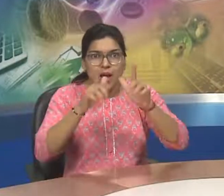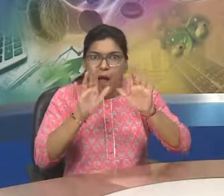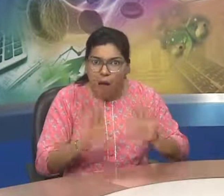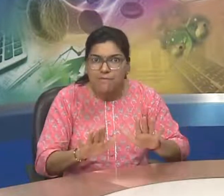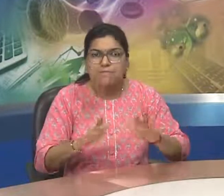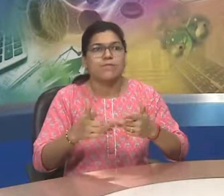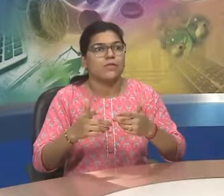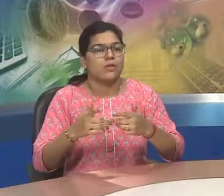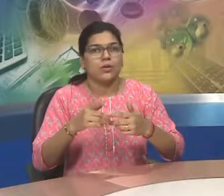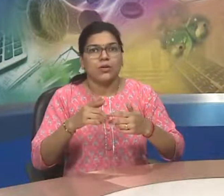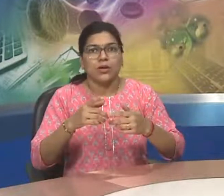7